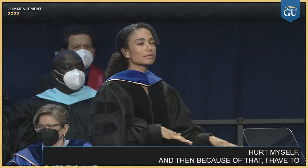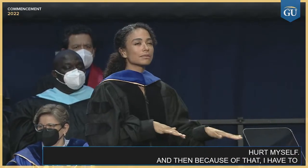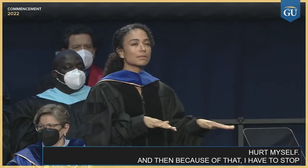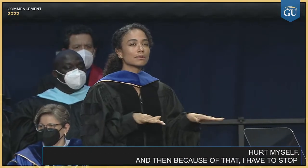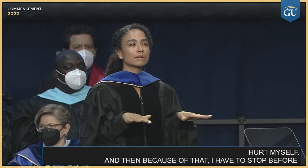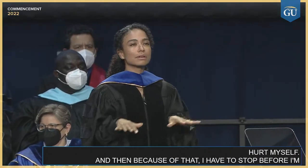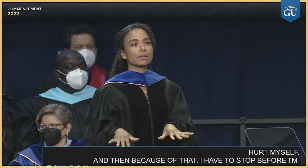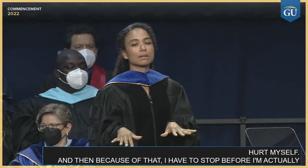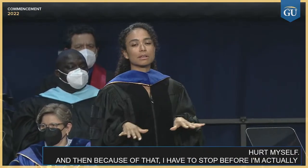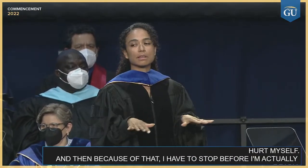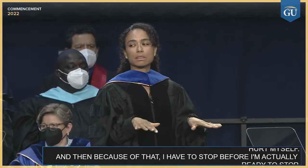pace,